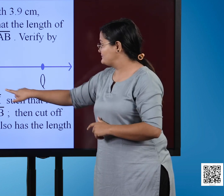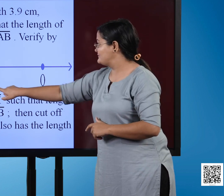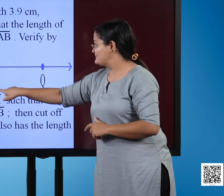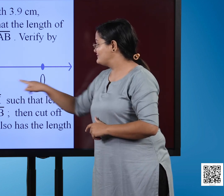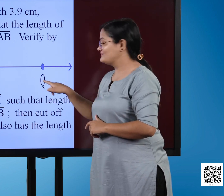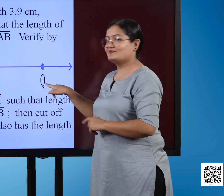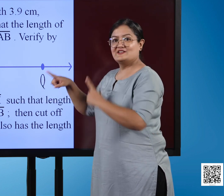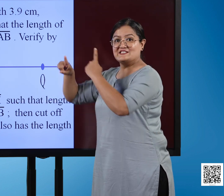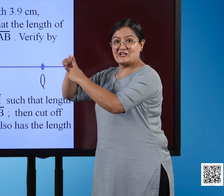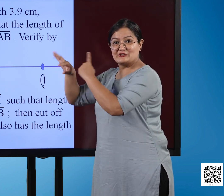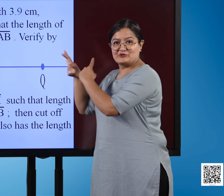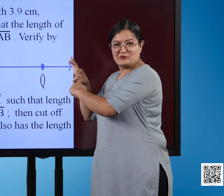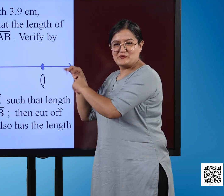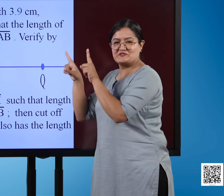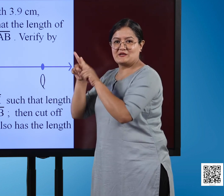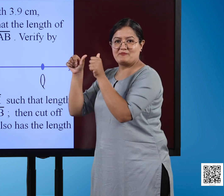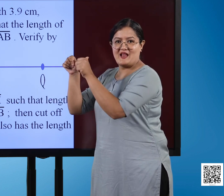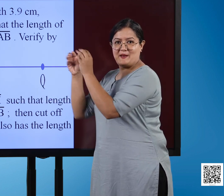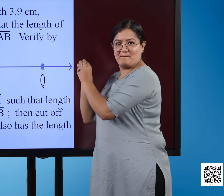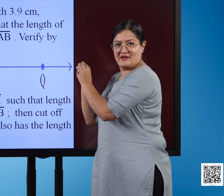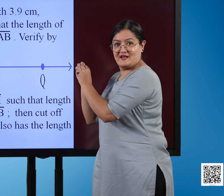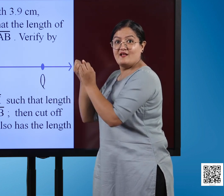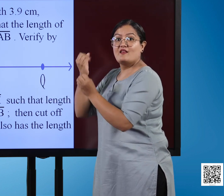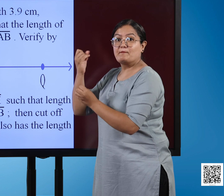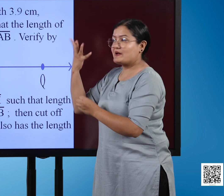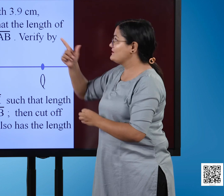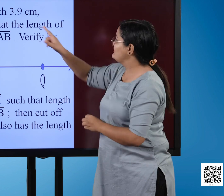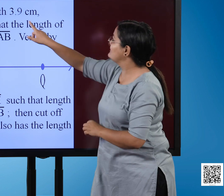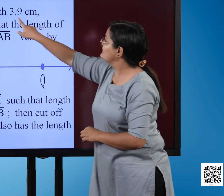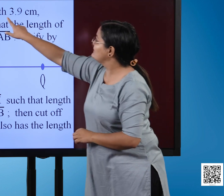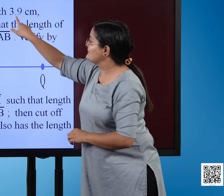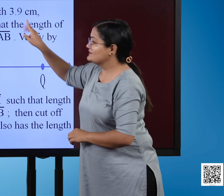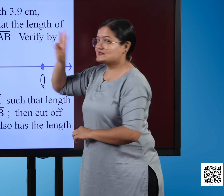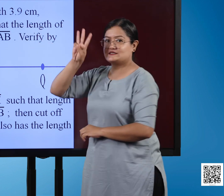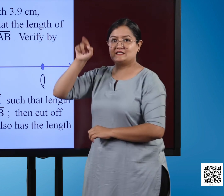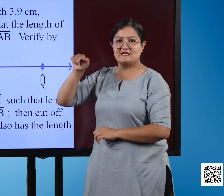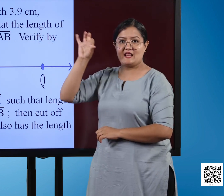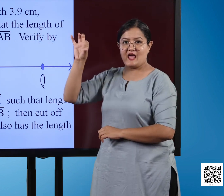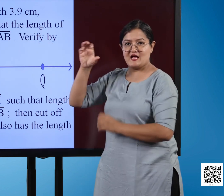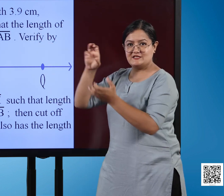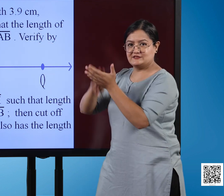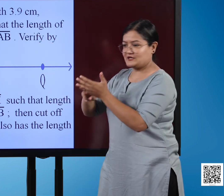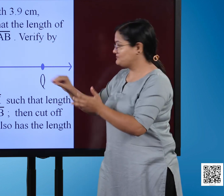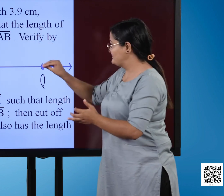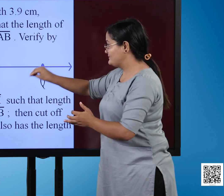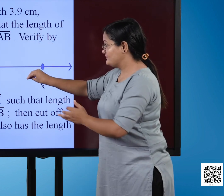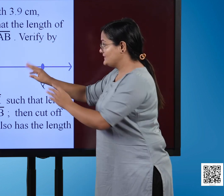PX such that length of segment PX is equal to length of segment AB. Then cut off segment